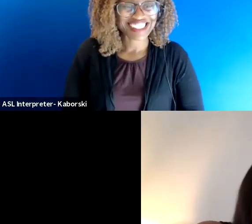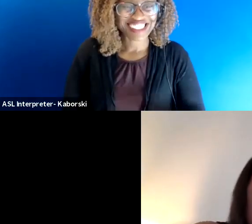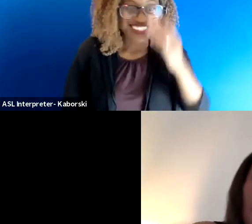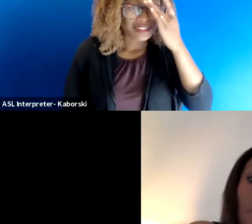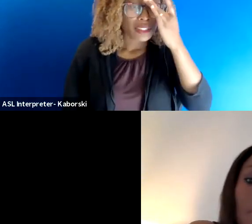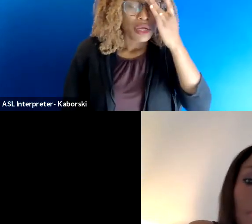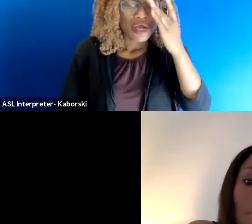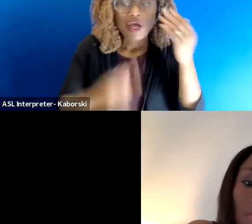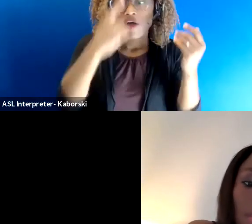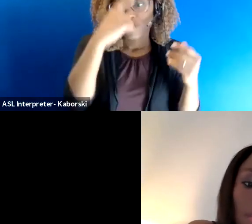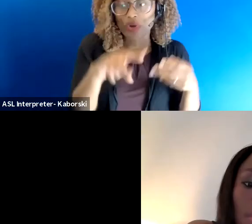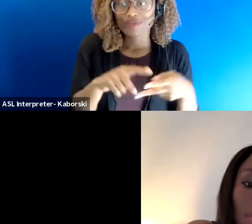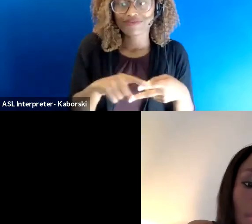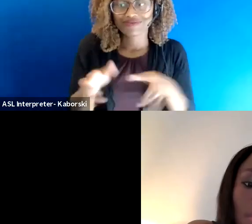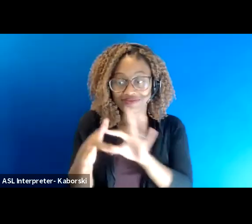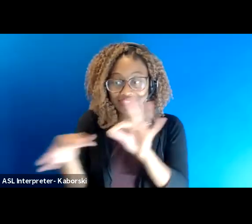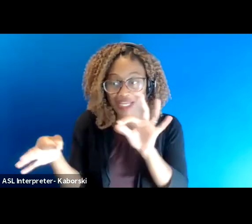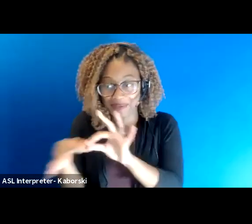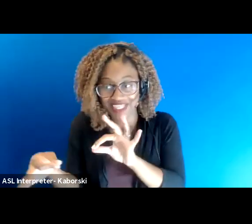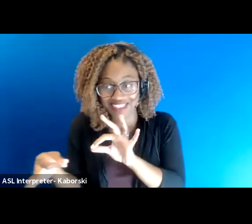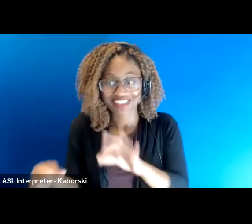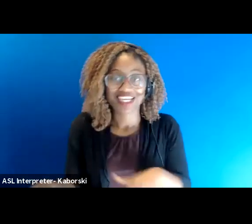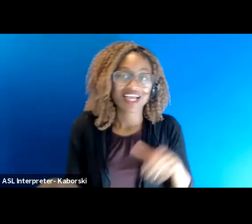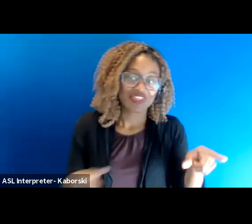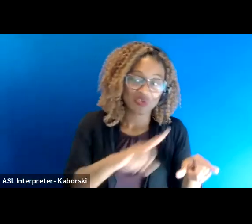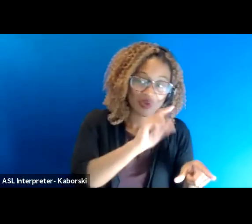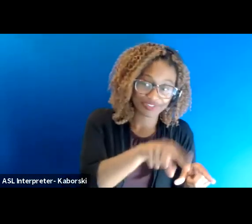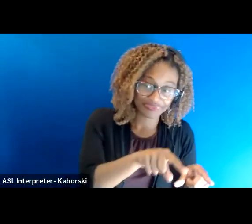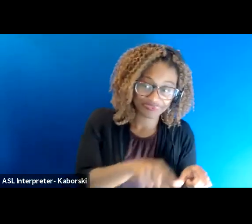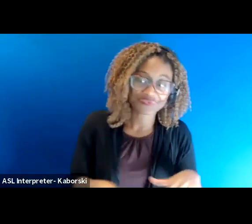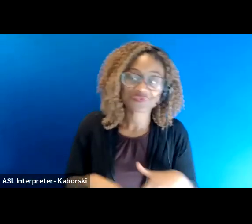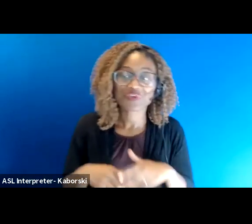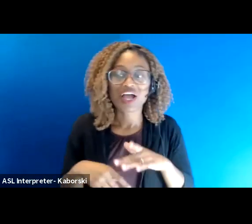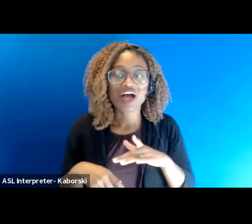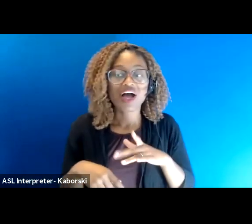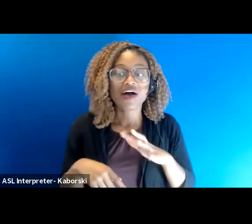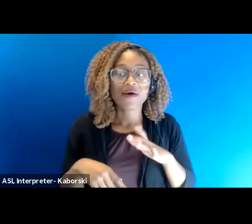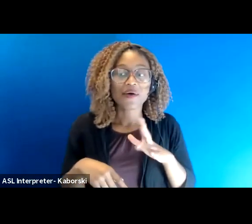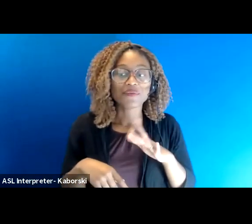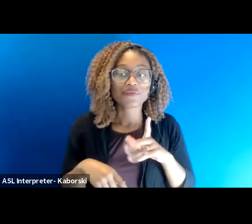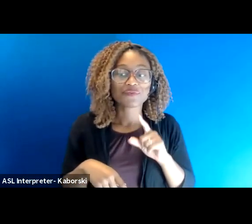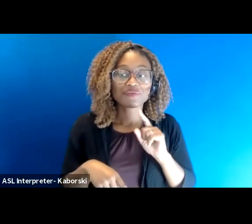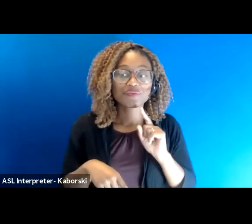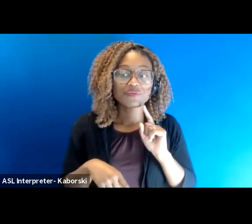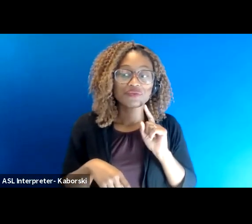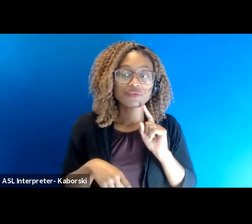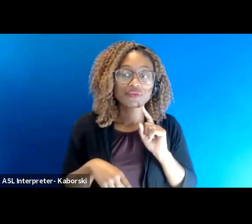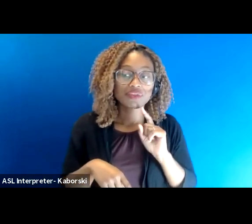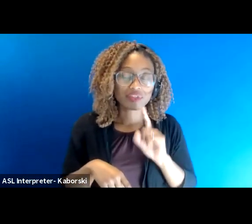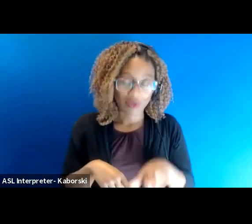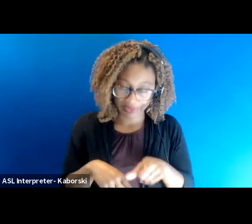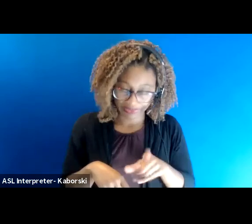For the two statements and the question. So the statement is that you're right.